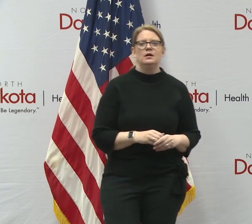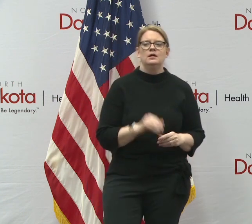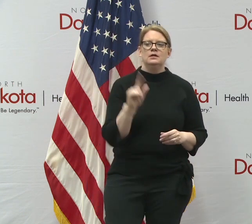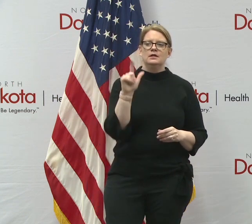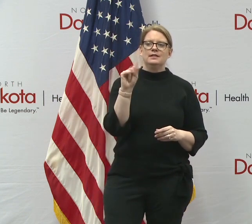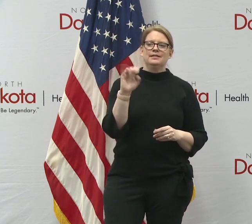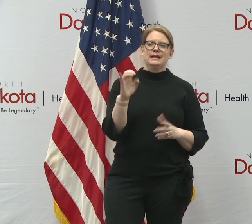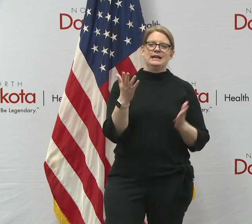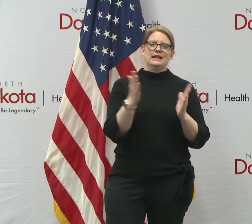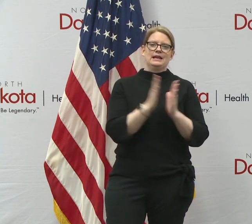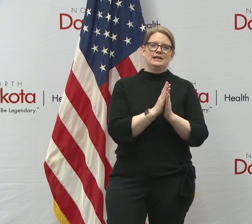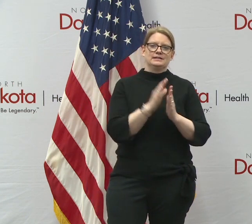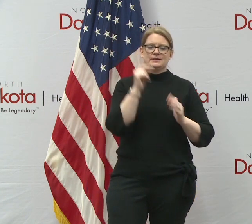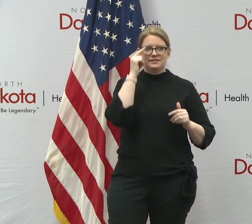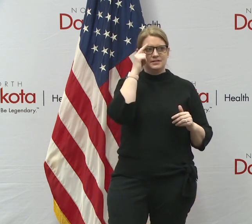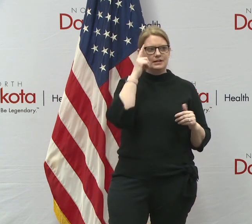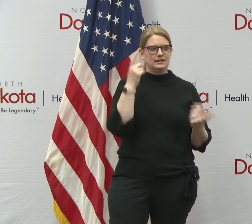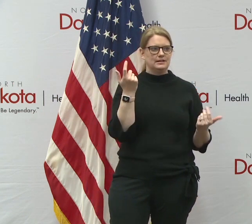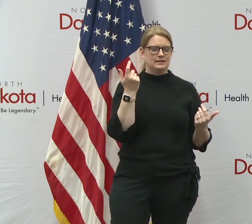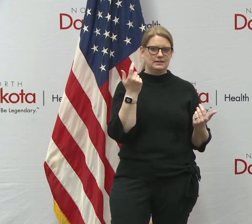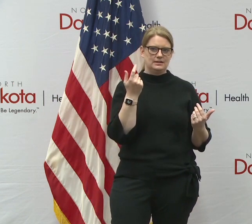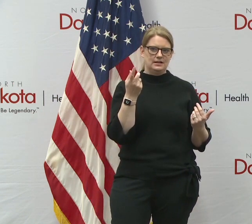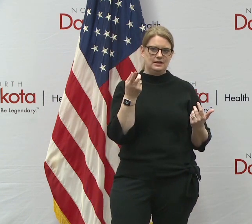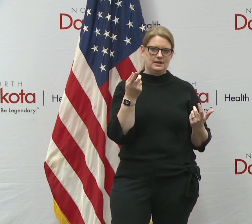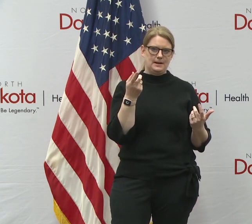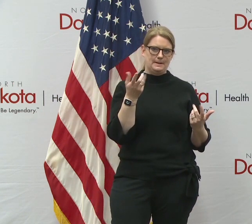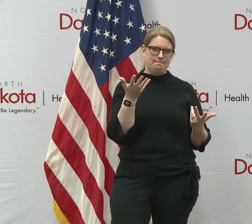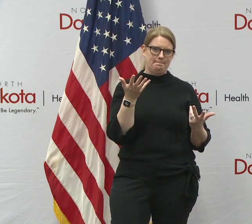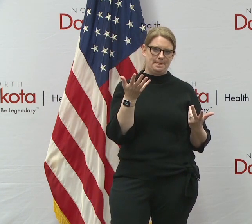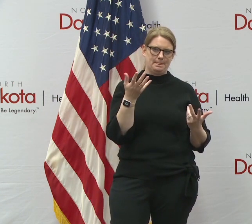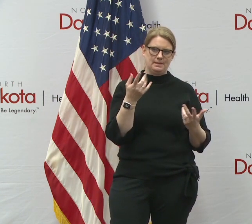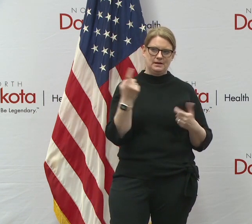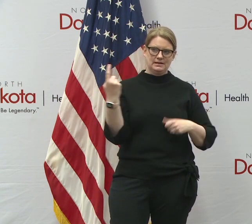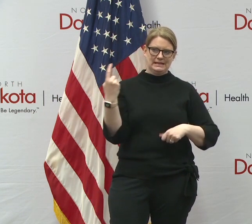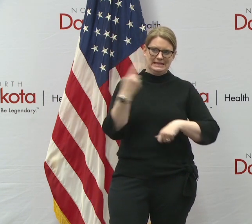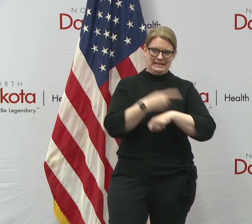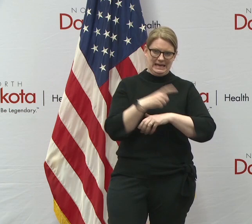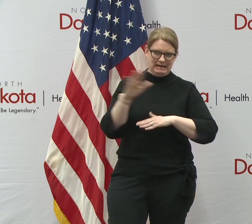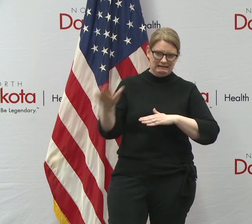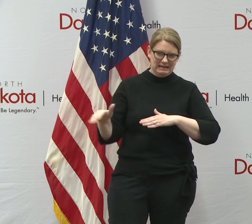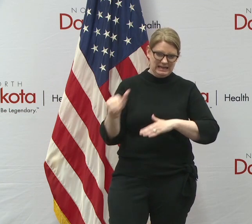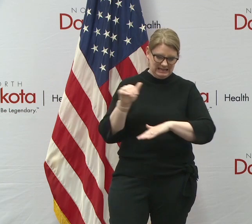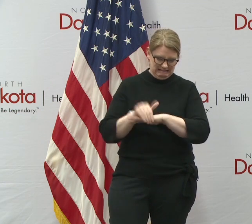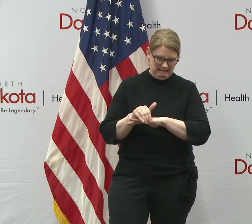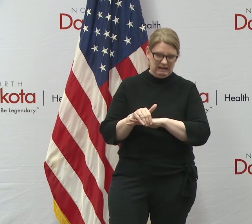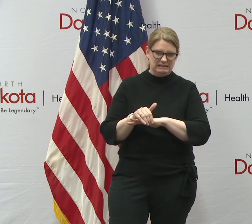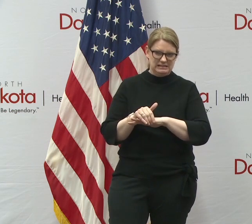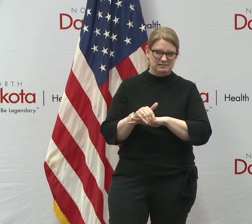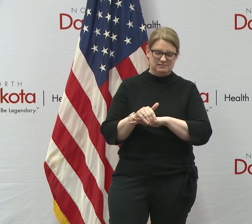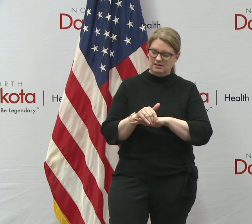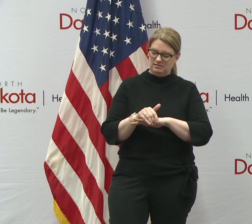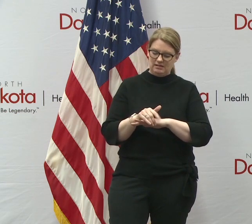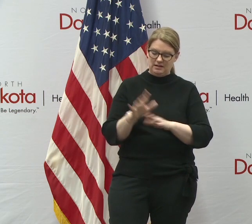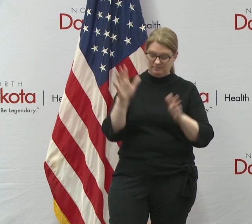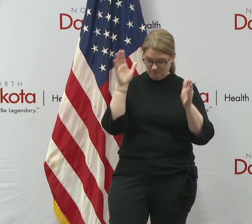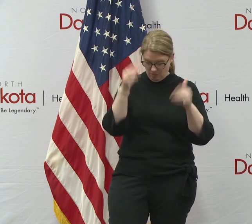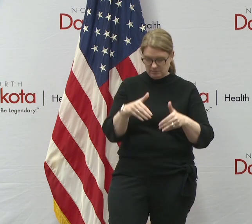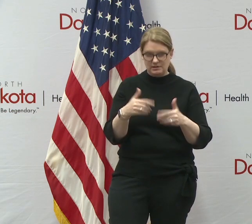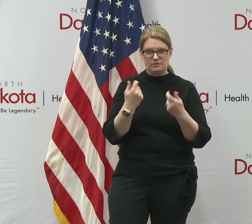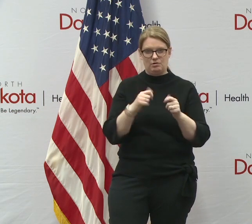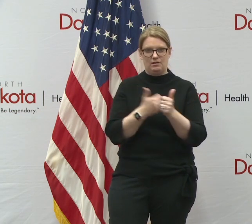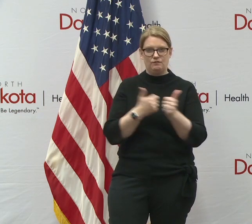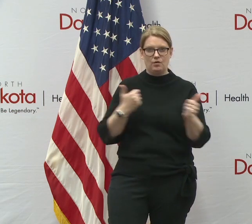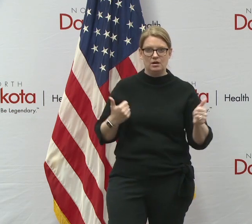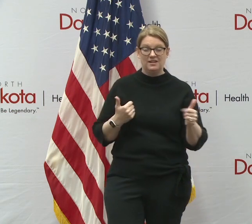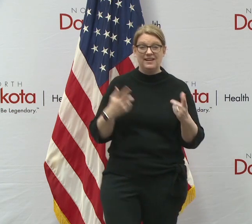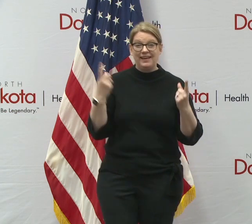Lane's asking the question that we're spending day and night to try to avoid, which is what would happen if we got in a position